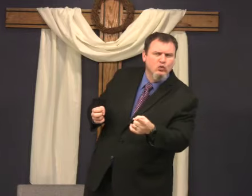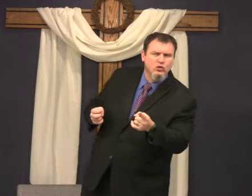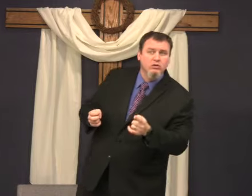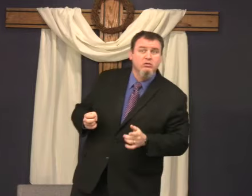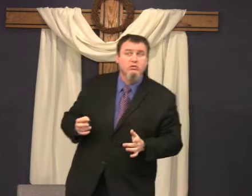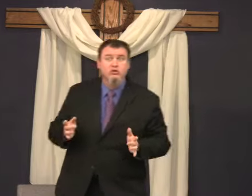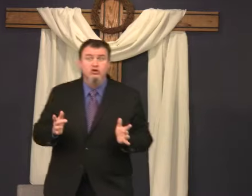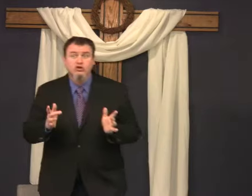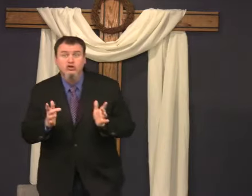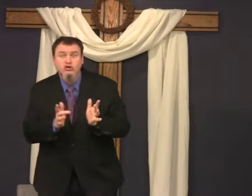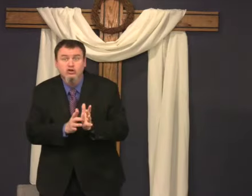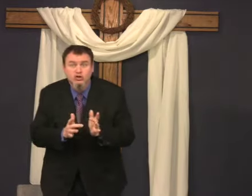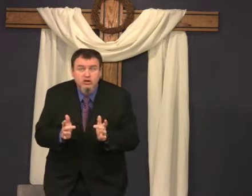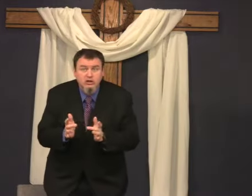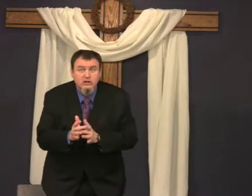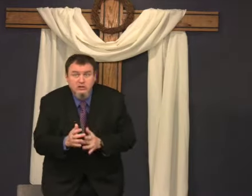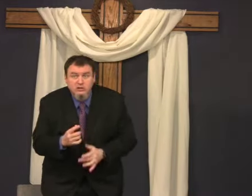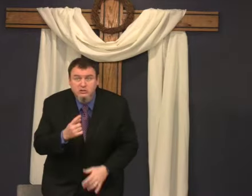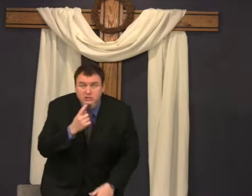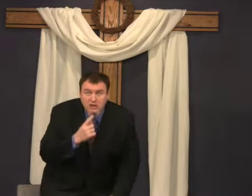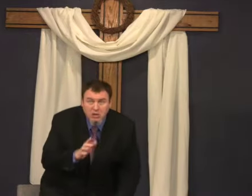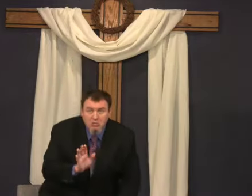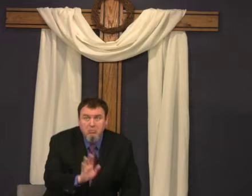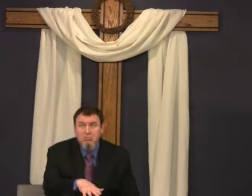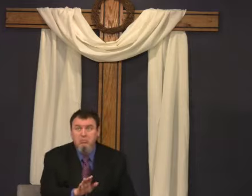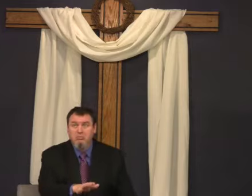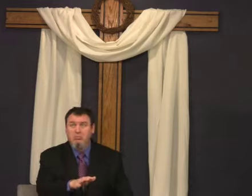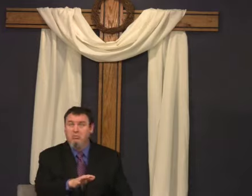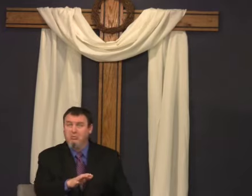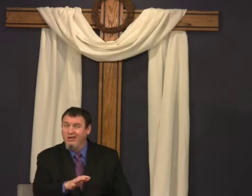They said, who are you? Jesus says,